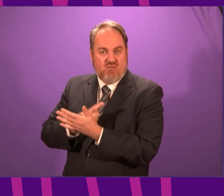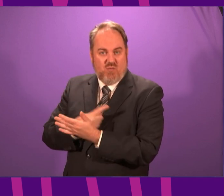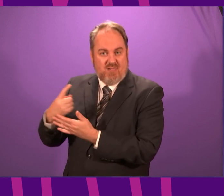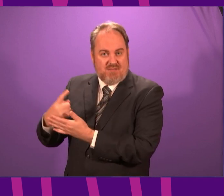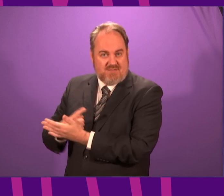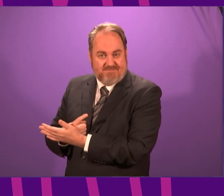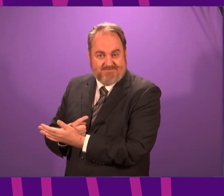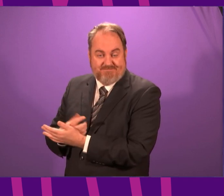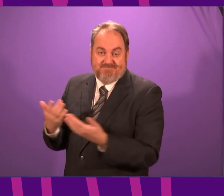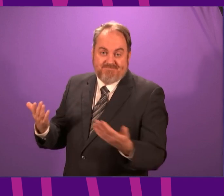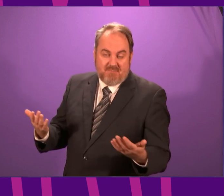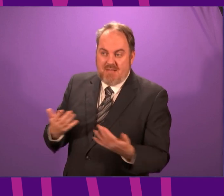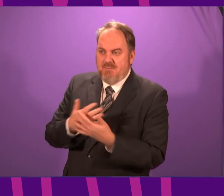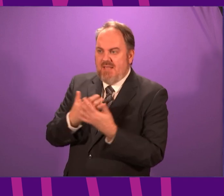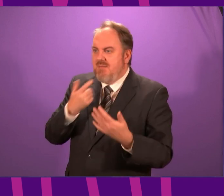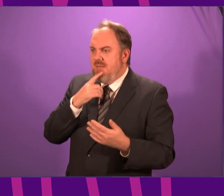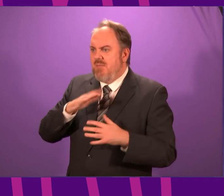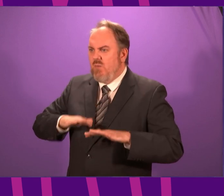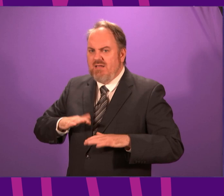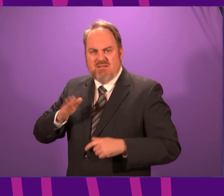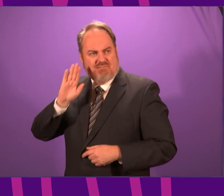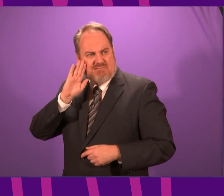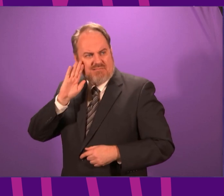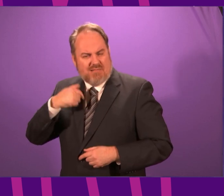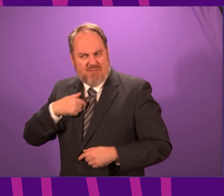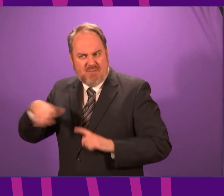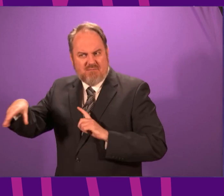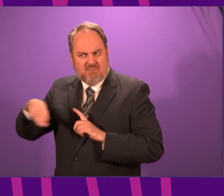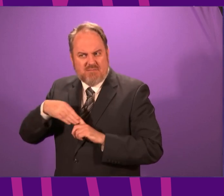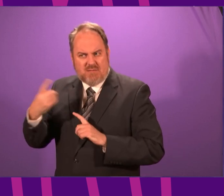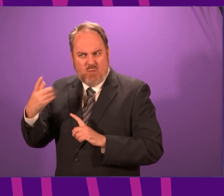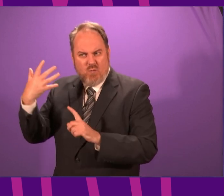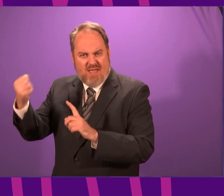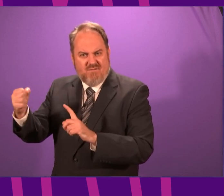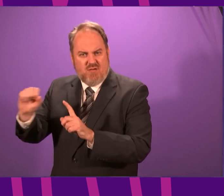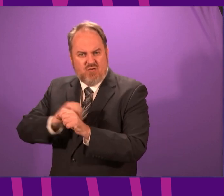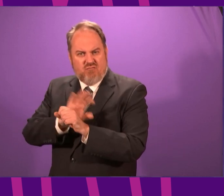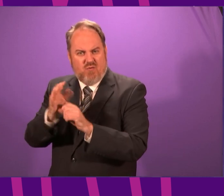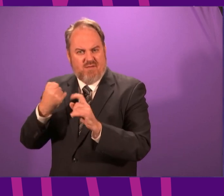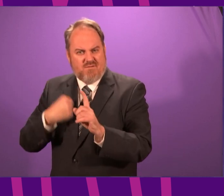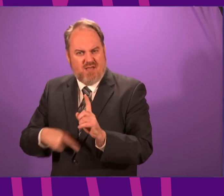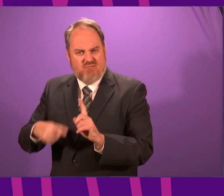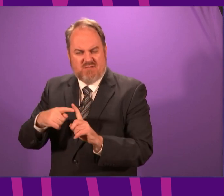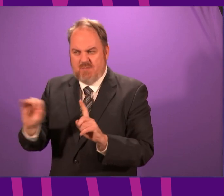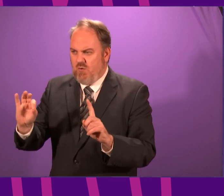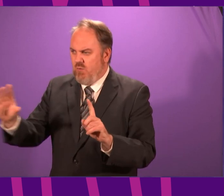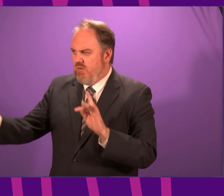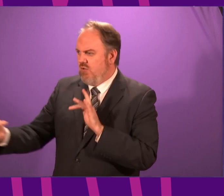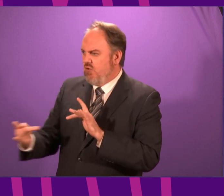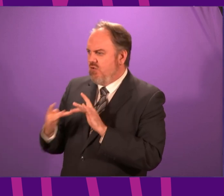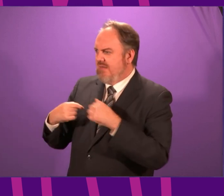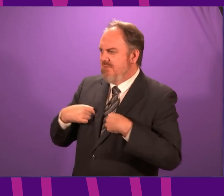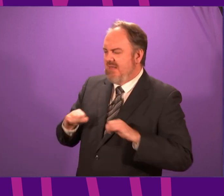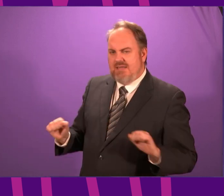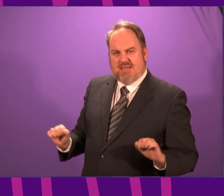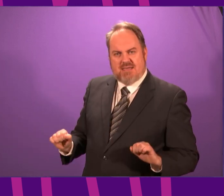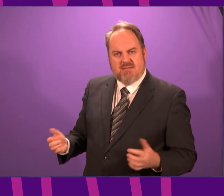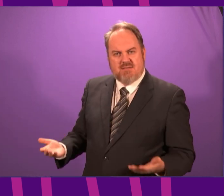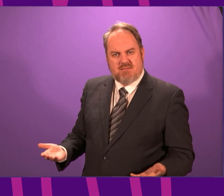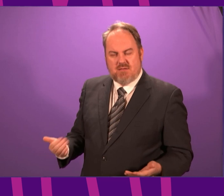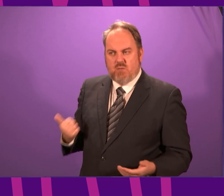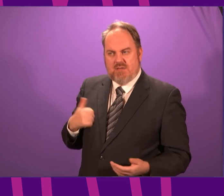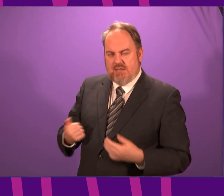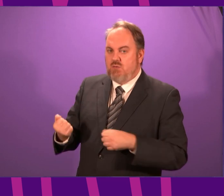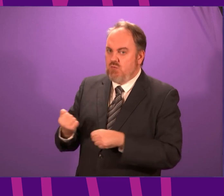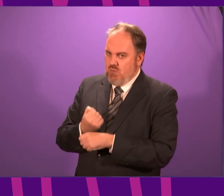still waiting to be contacted while they've known they have been in the presence of someone who has had a positive result. So there's still much to be